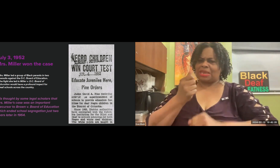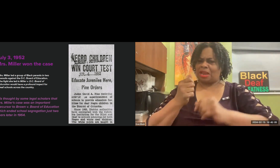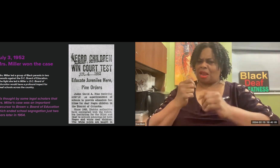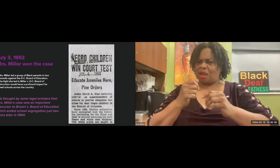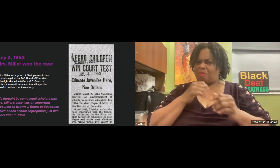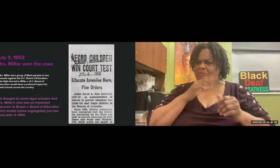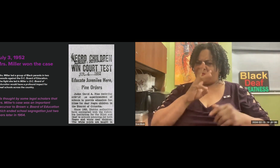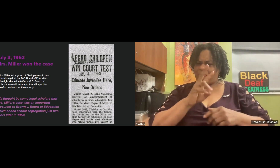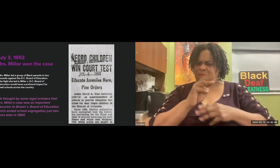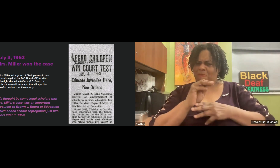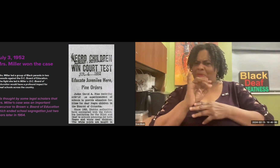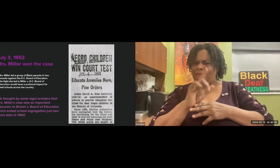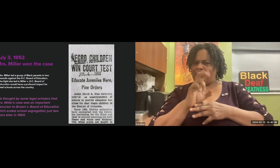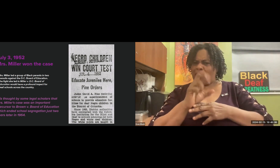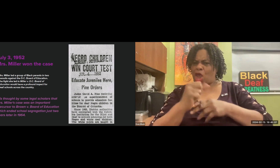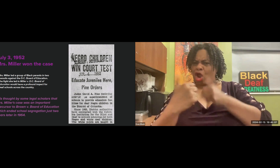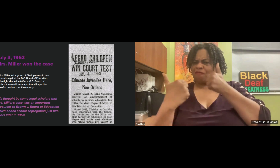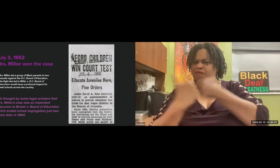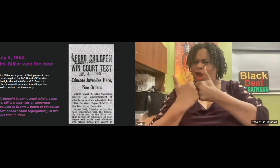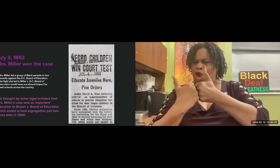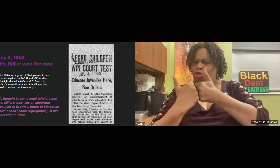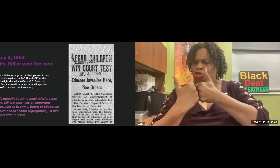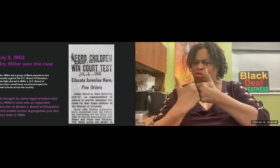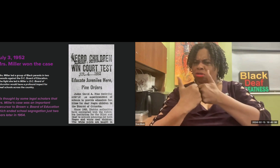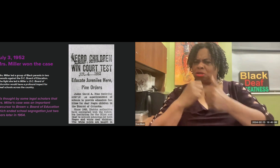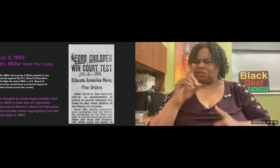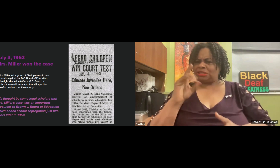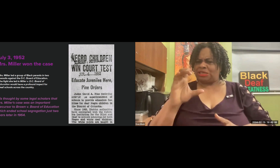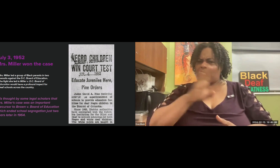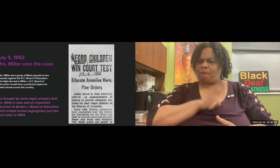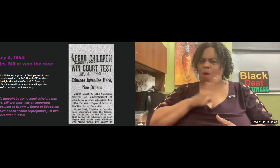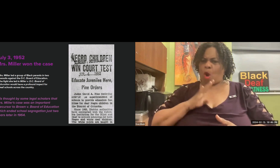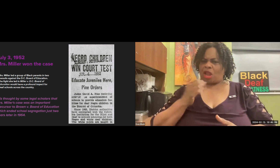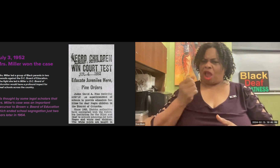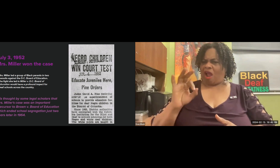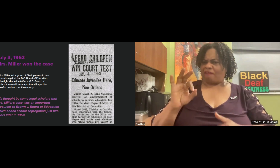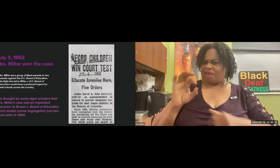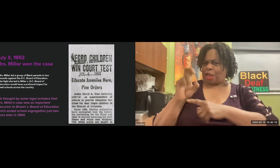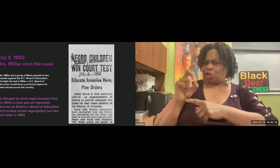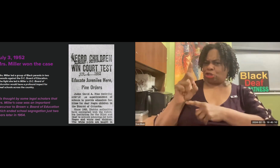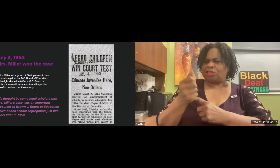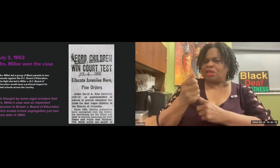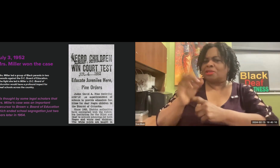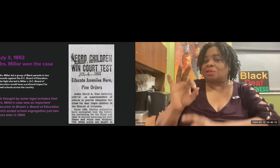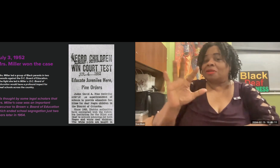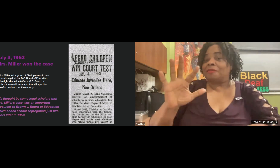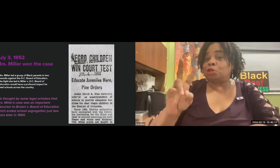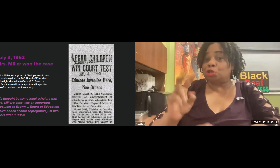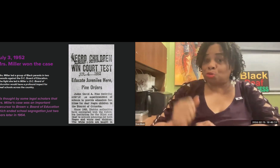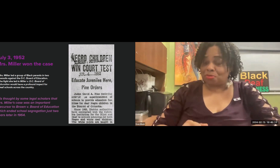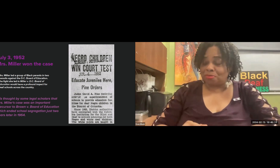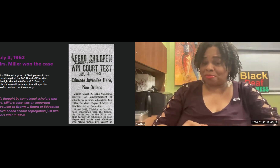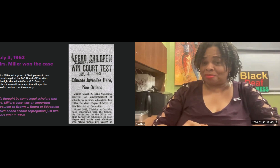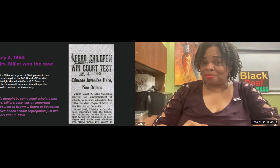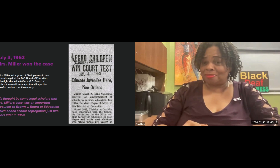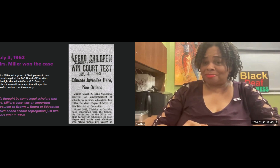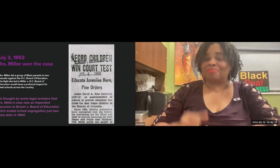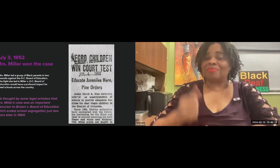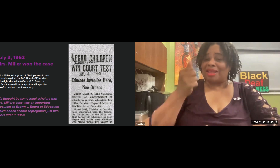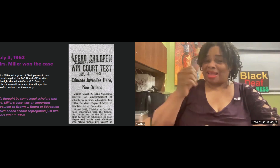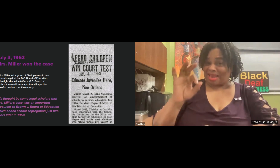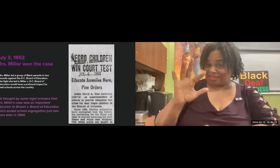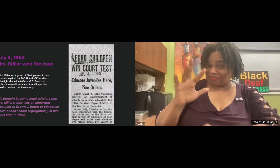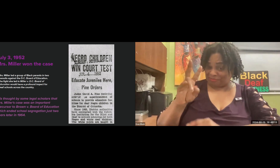And they reached out to him and said, you know what, the Miller family challenged the DC Board of Education